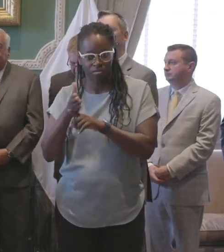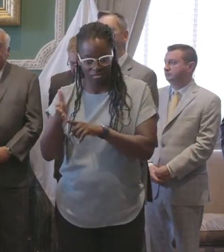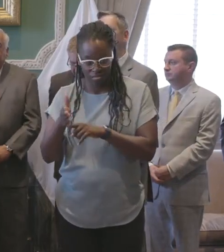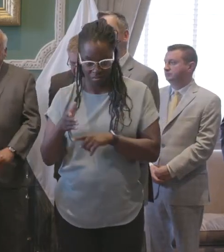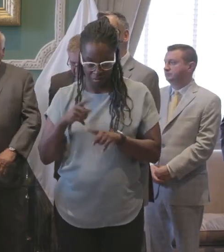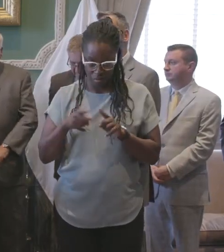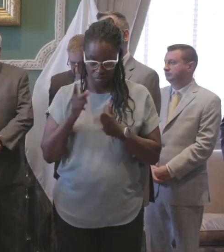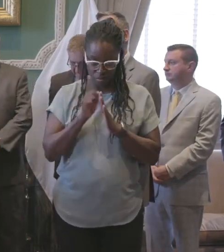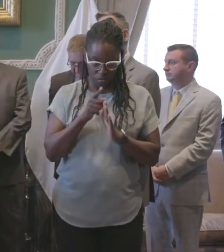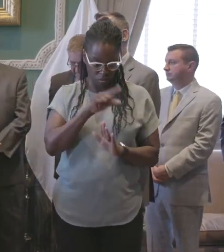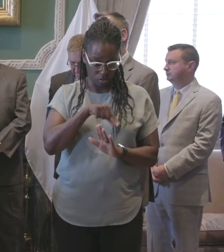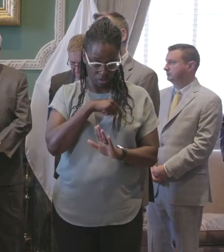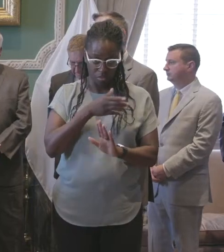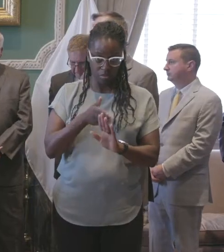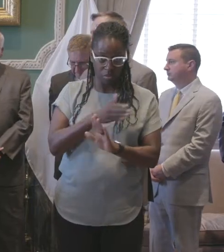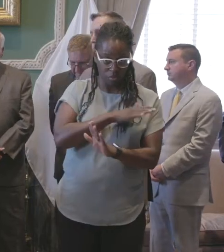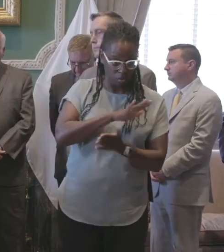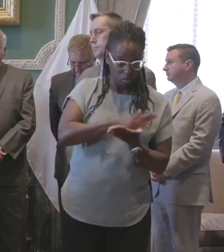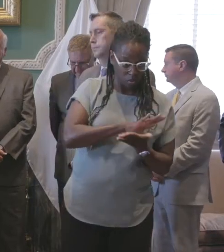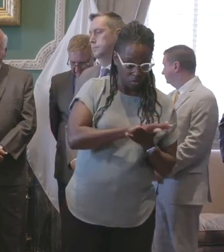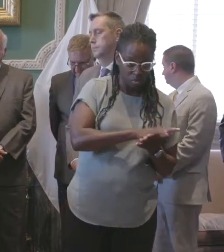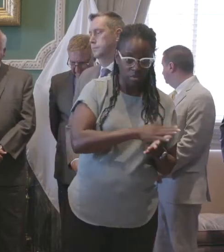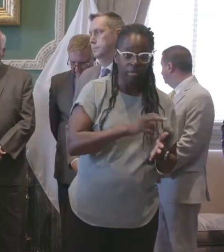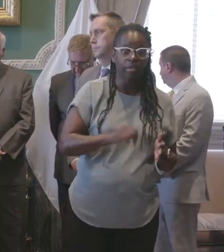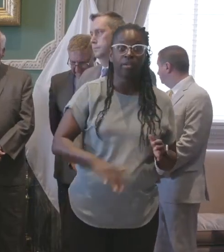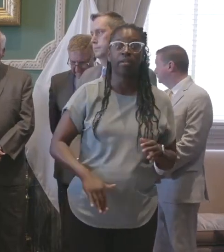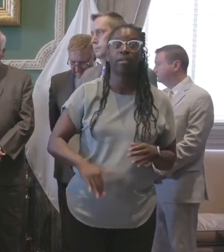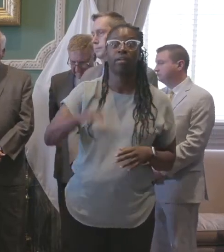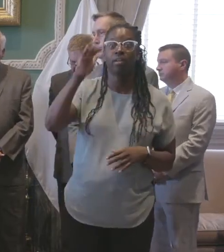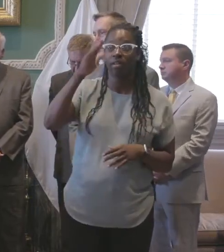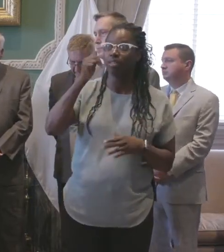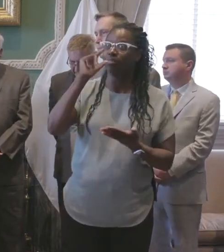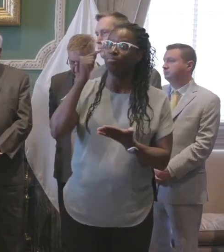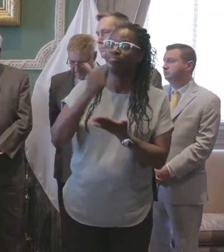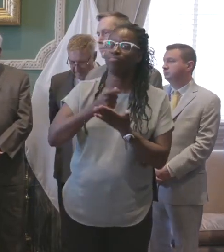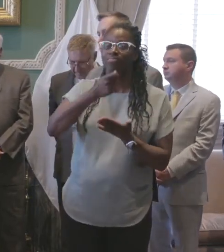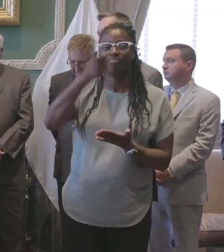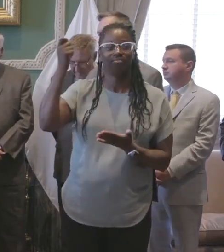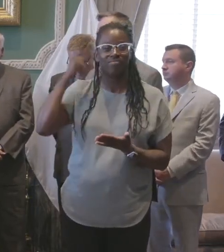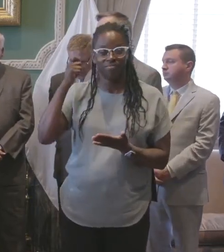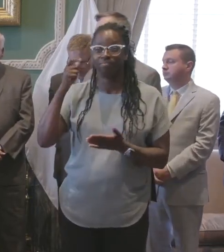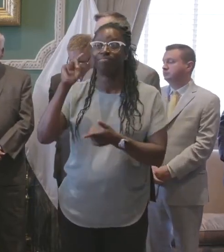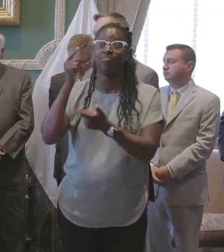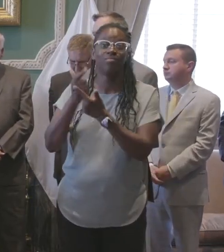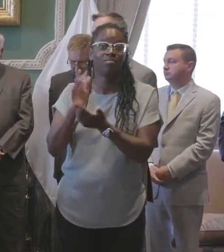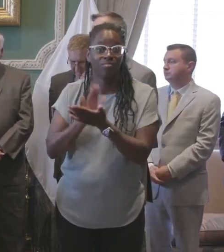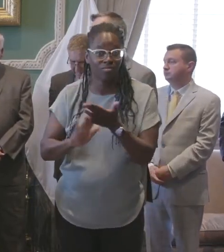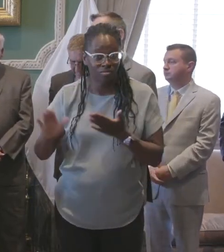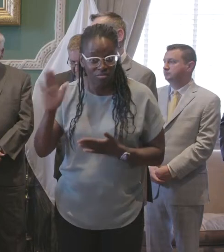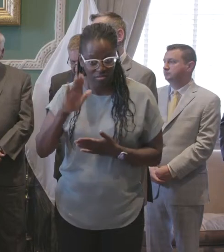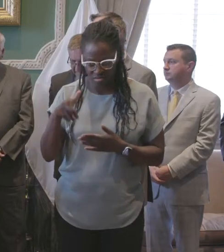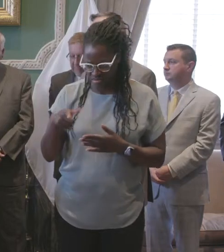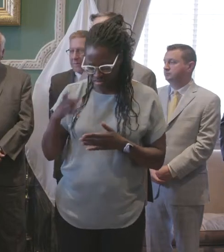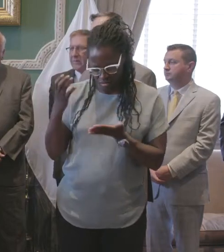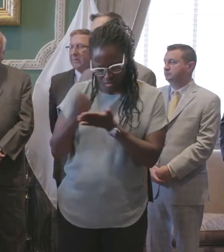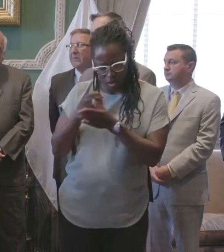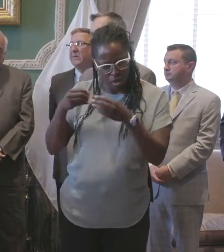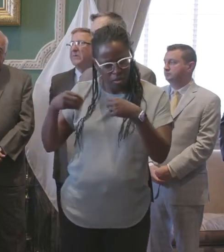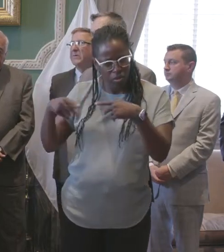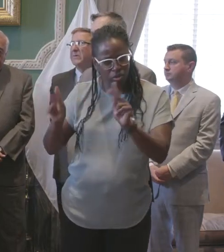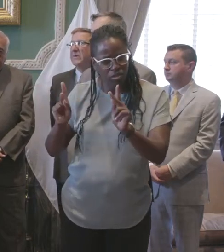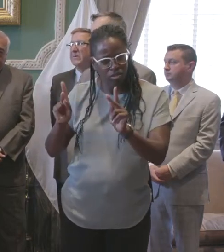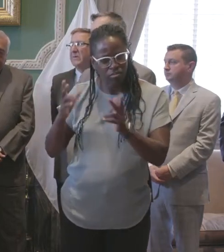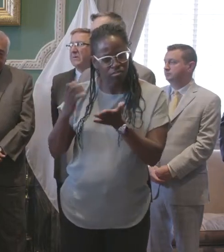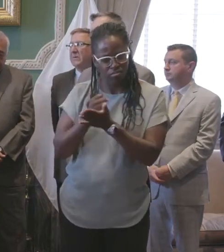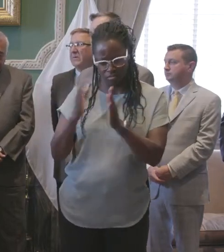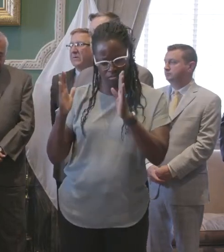they graduate from college, and expand the opportunities that come with public education to